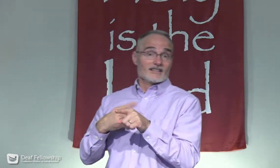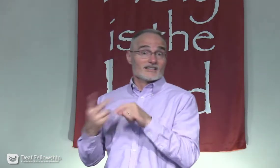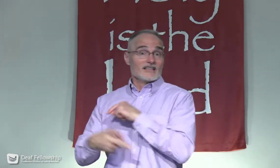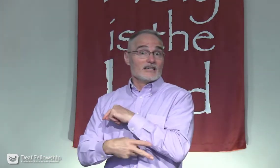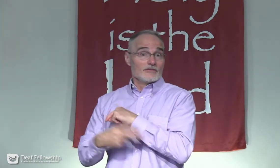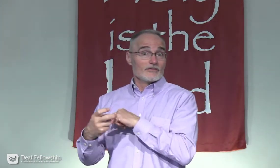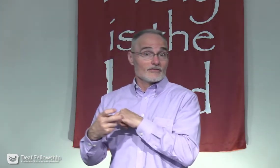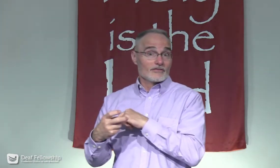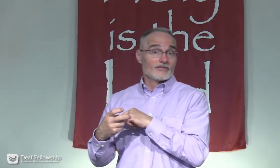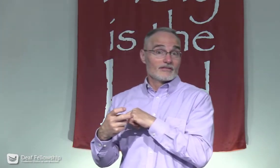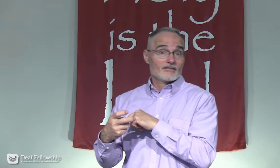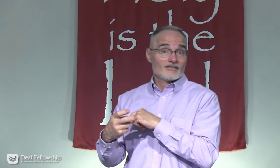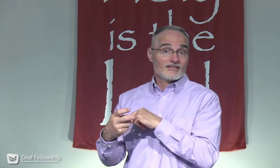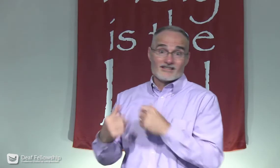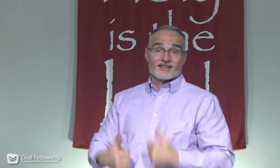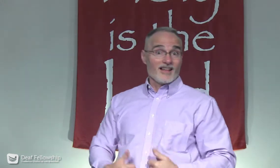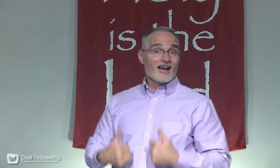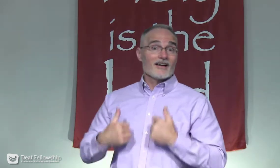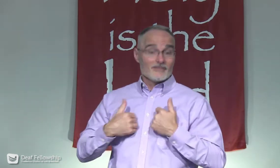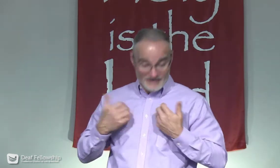And he knew that day